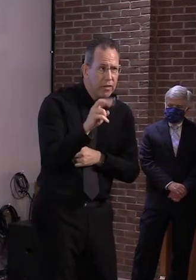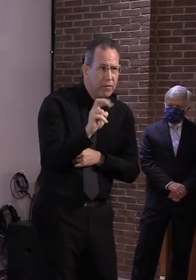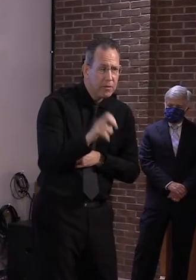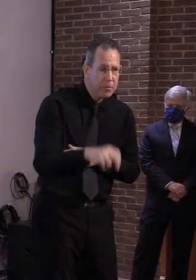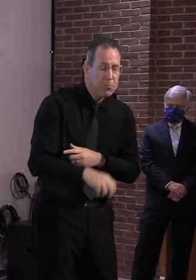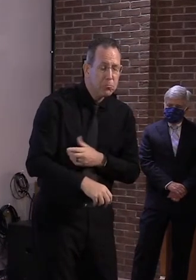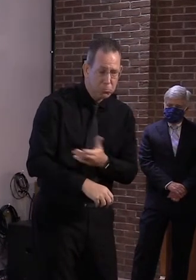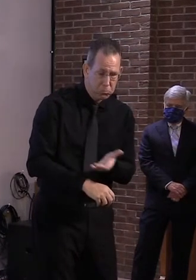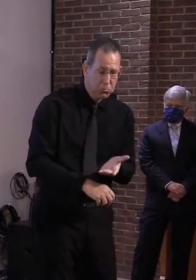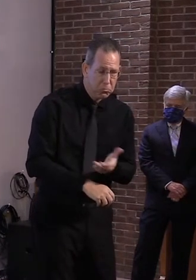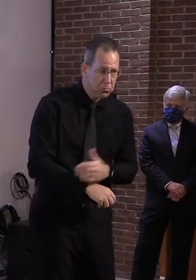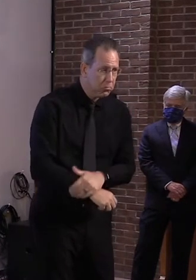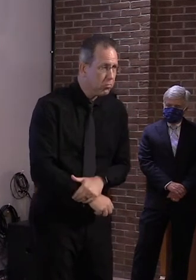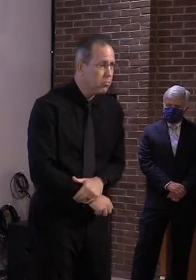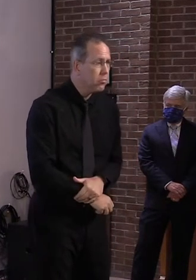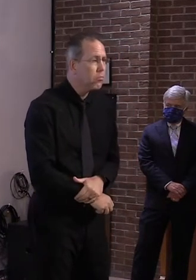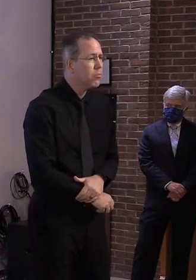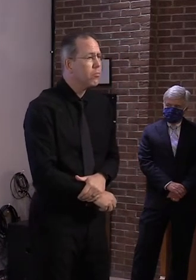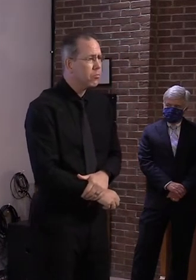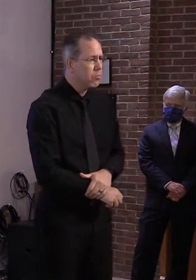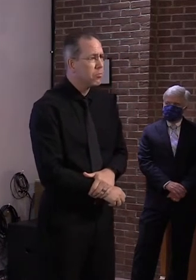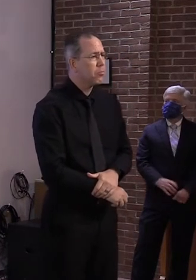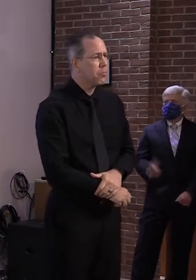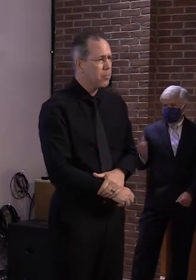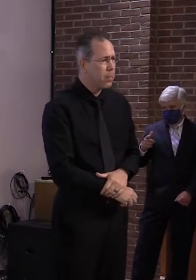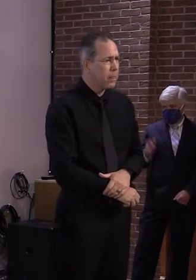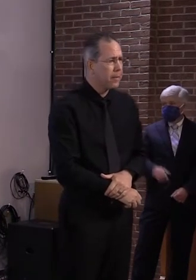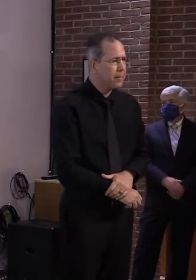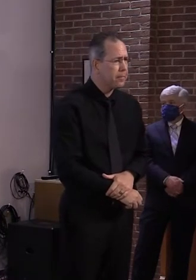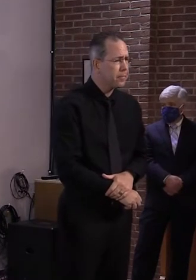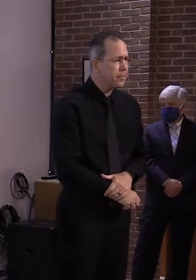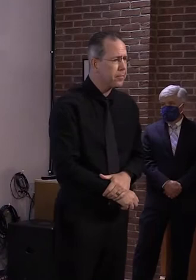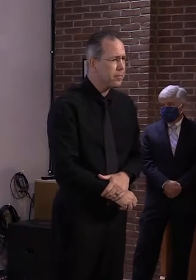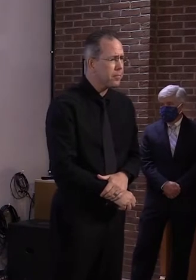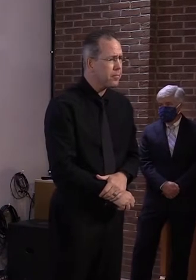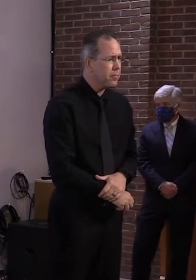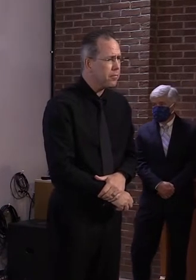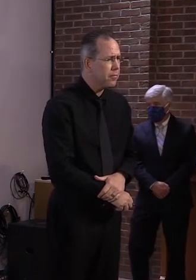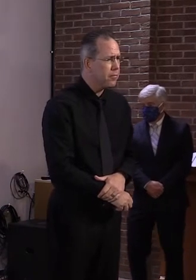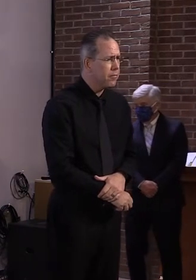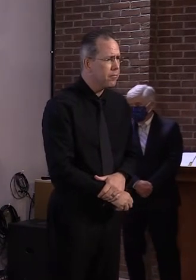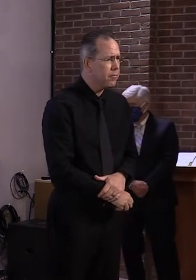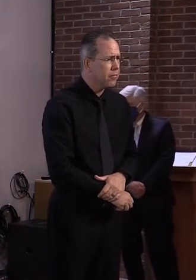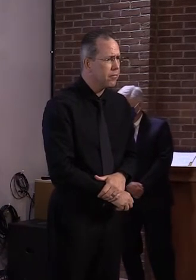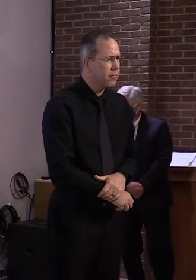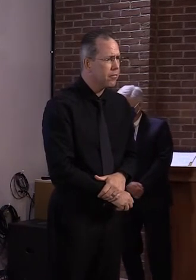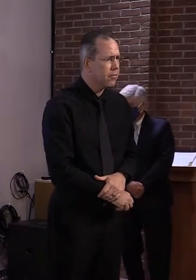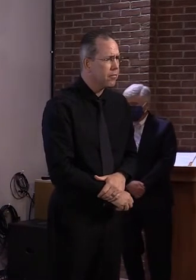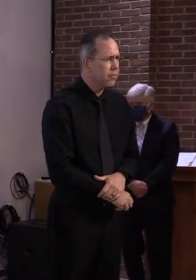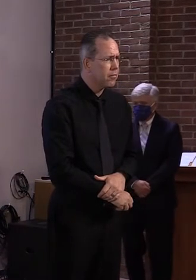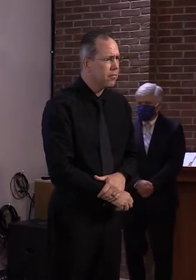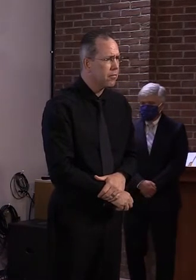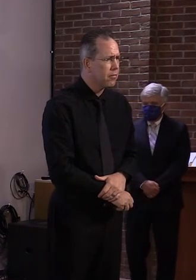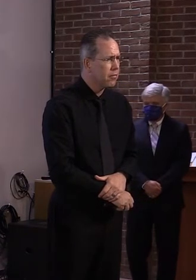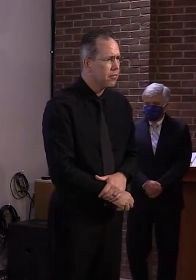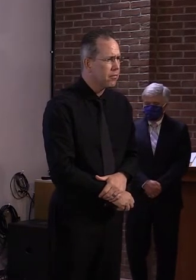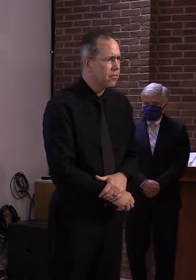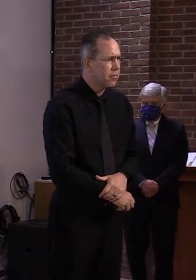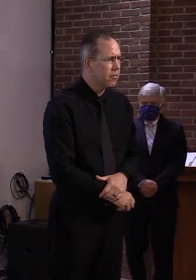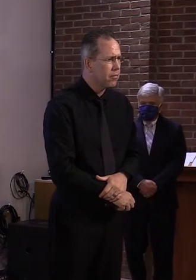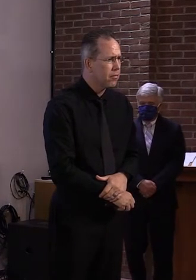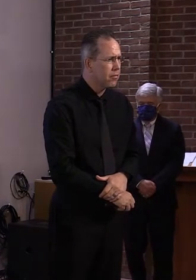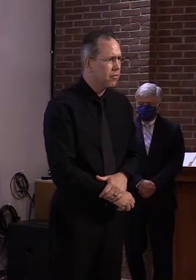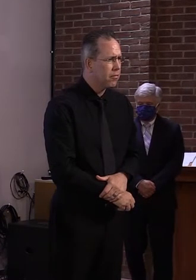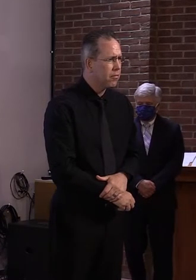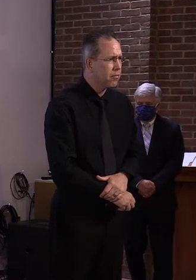their COVID-19 test results back a lot faster than they do here in Vermont, where from what I can tell, it takes a couple days. Is there any reason